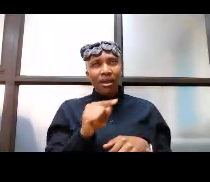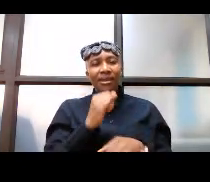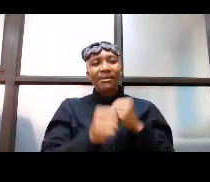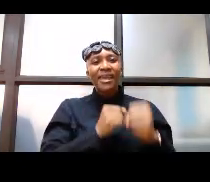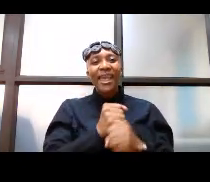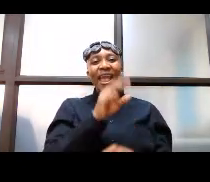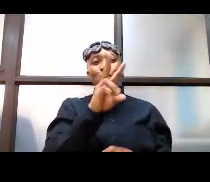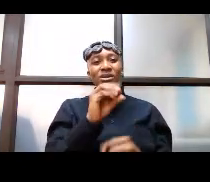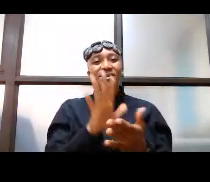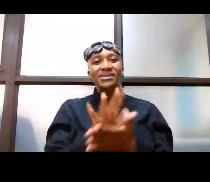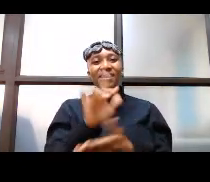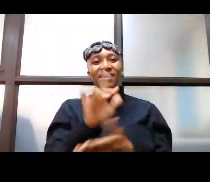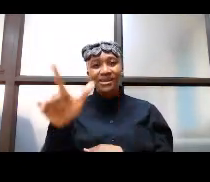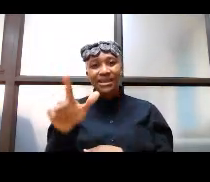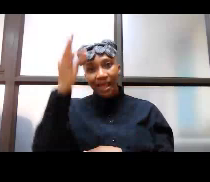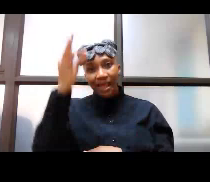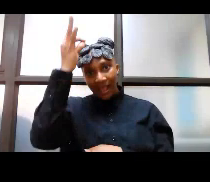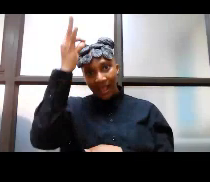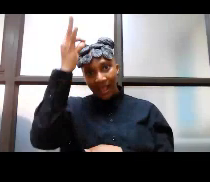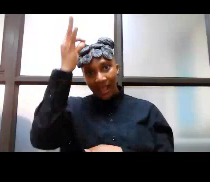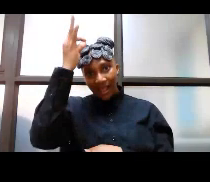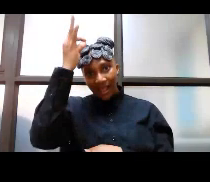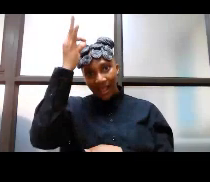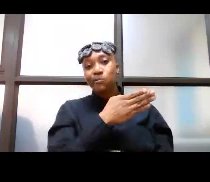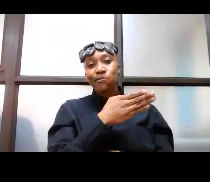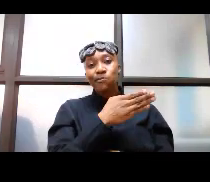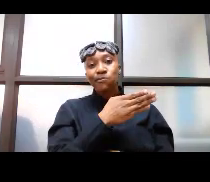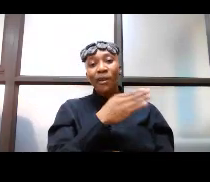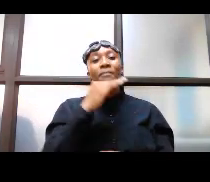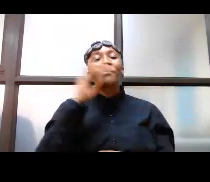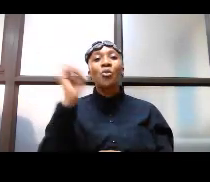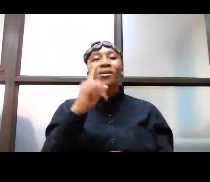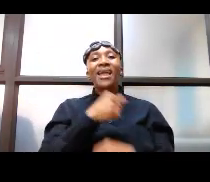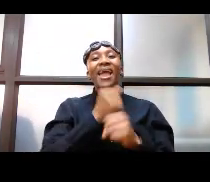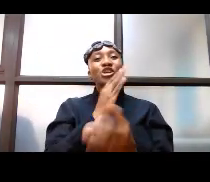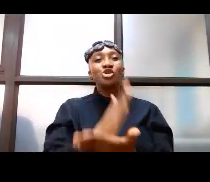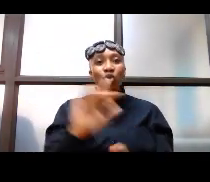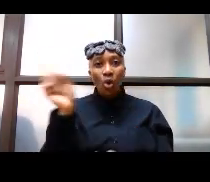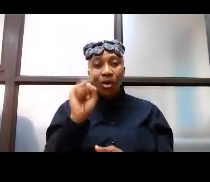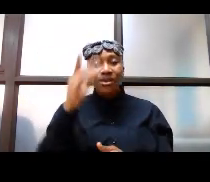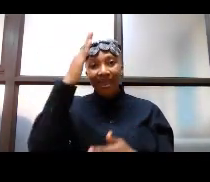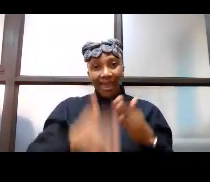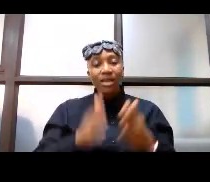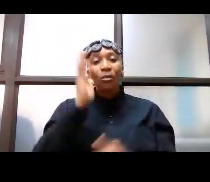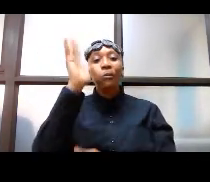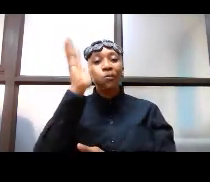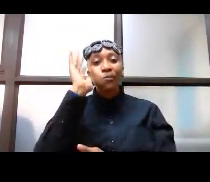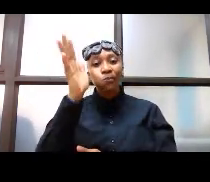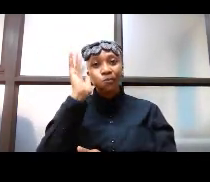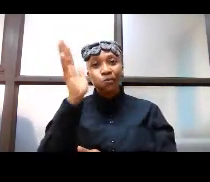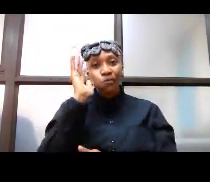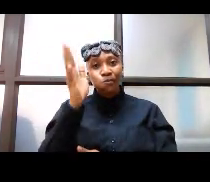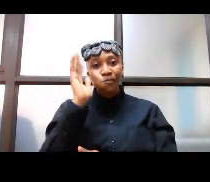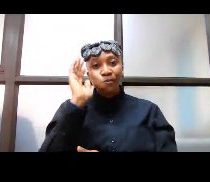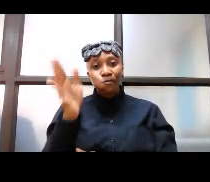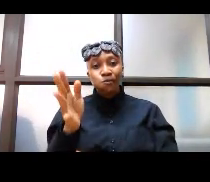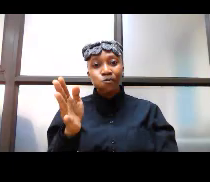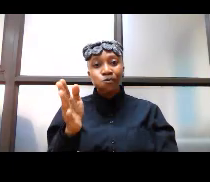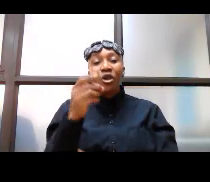2017 from government. I'll ensure that by the end of this presentation of my talk, when you get your